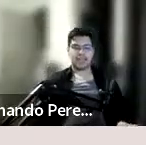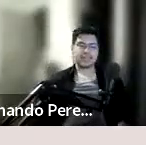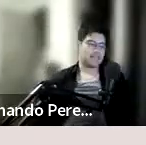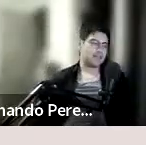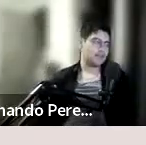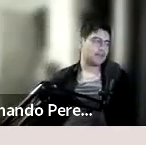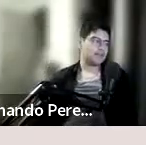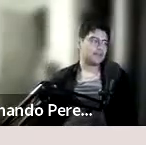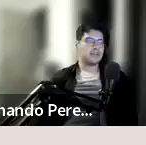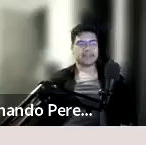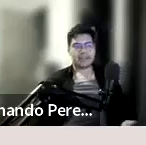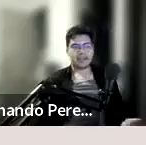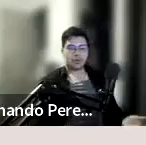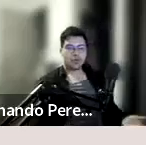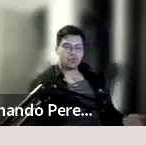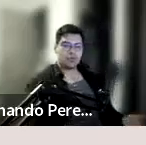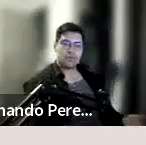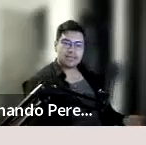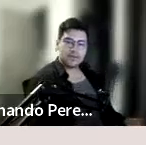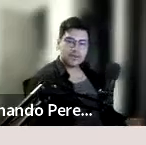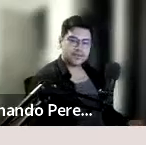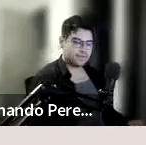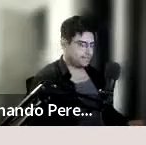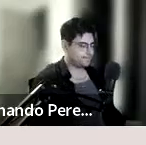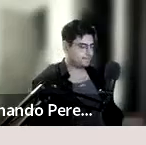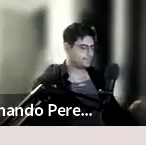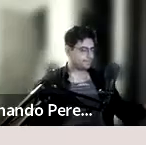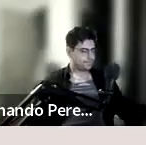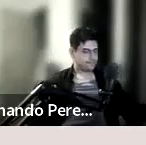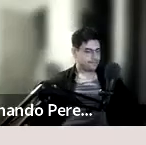Alexa, tengo un Xbox?